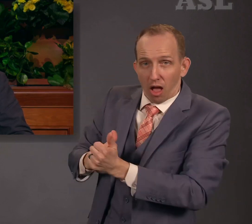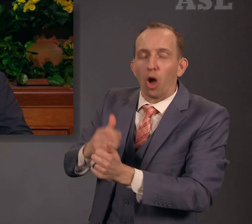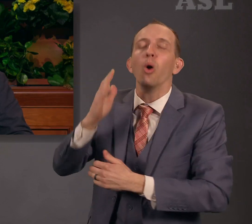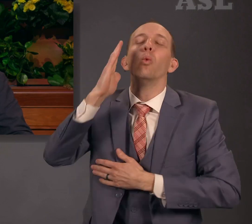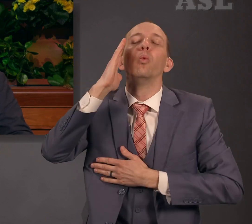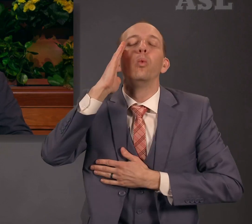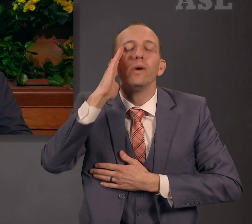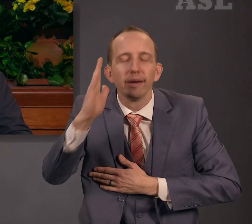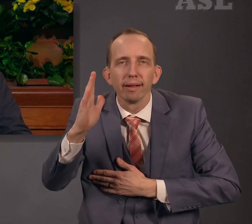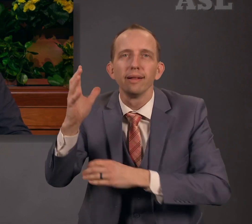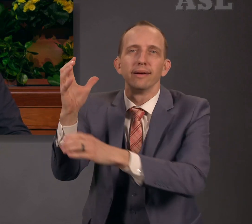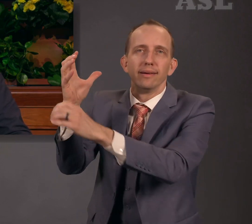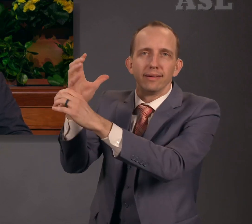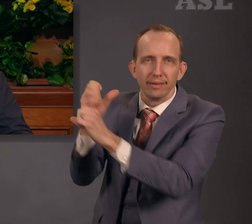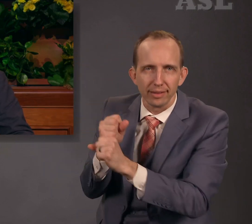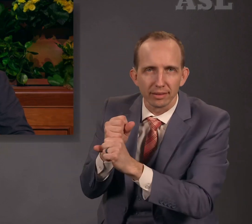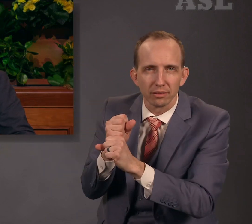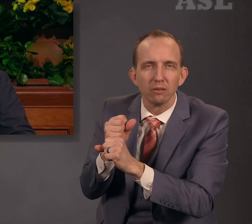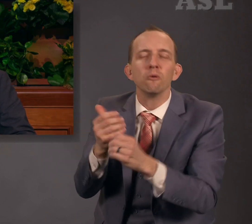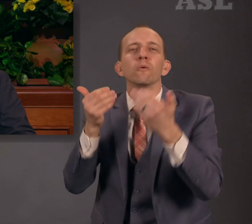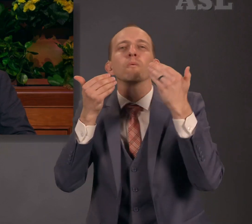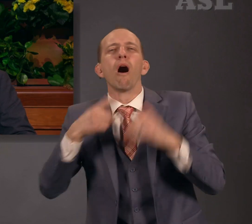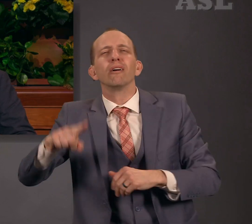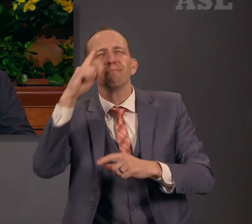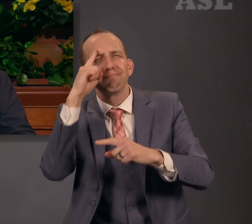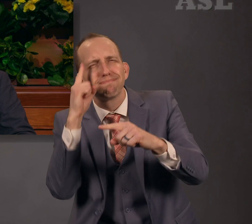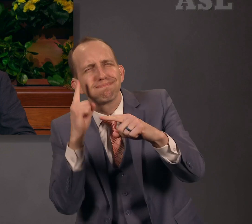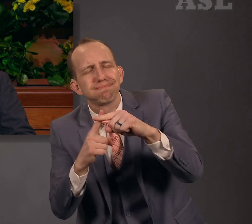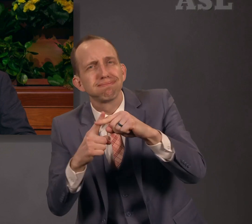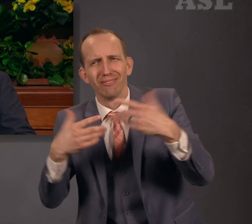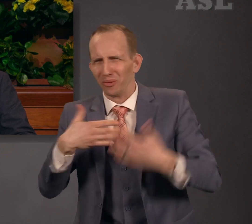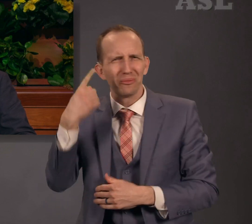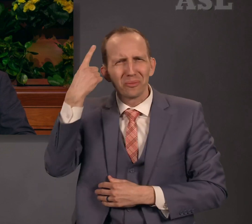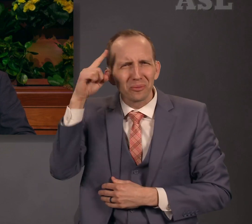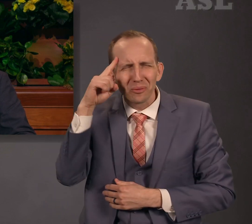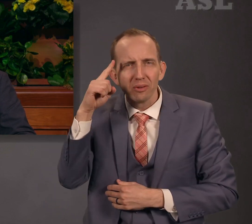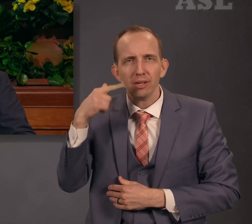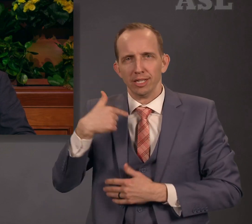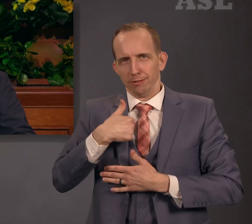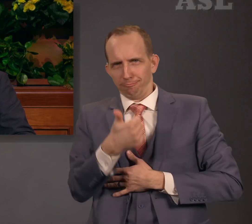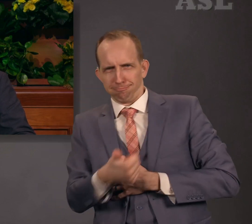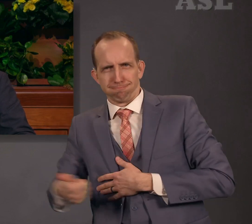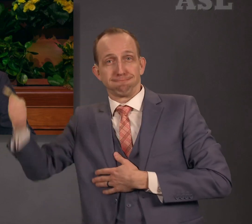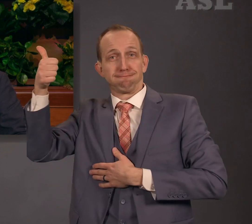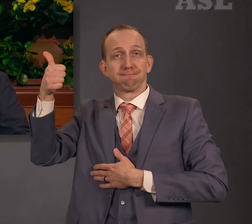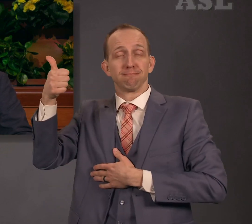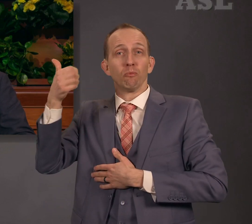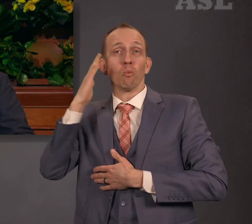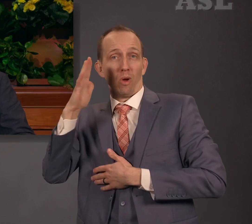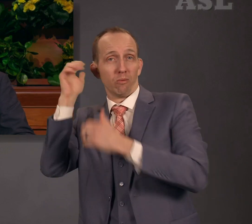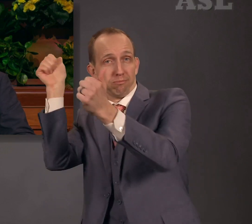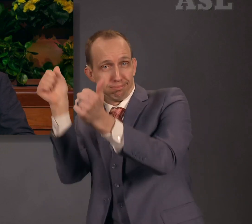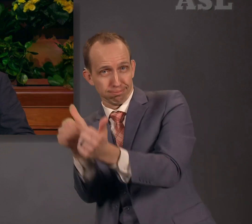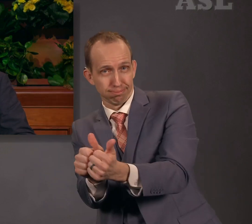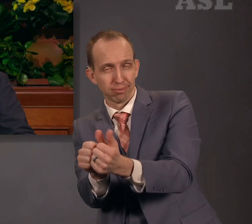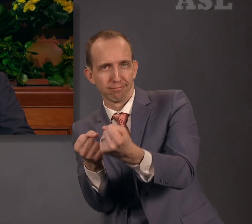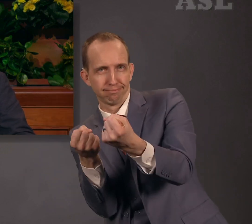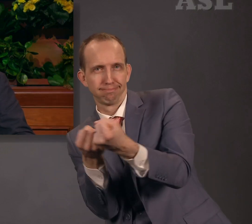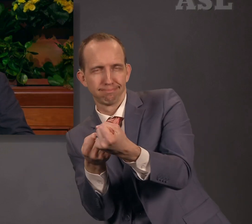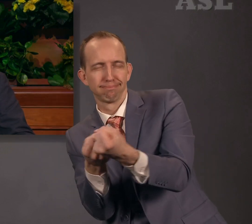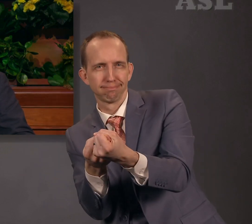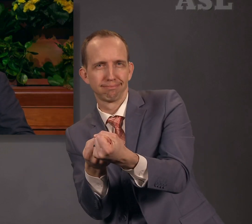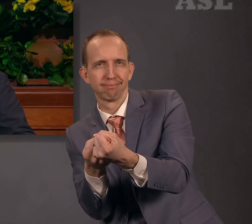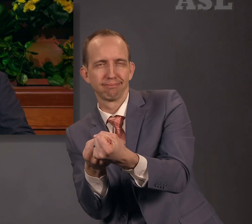finally, wherefore be of good cheer, and do not fear, for I, the Lord, am with you and will stand by